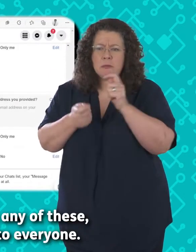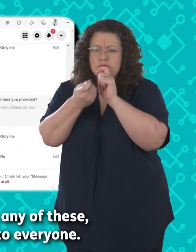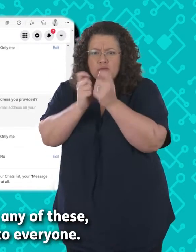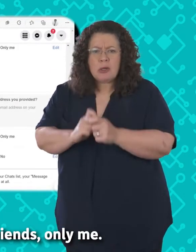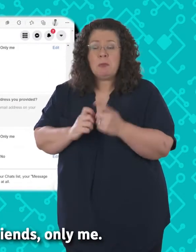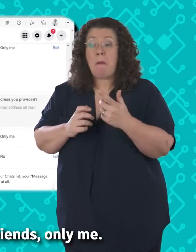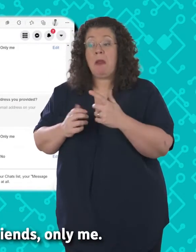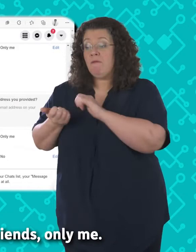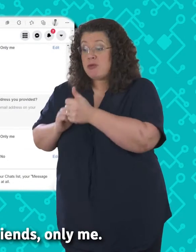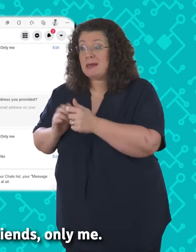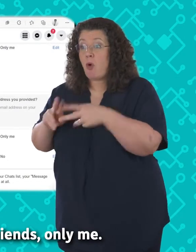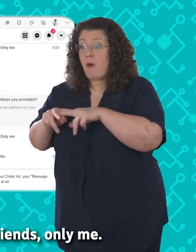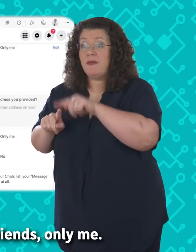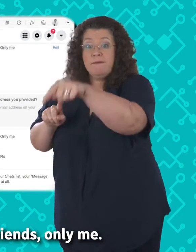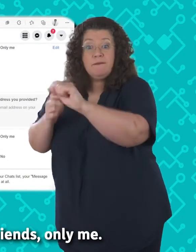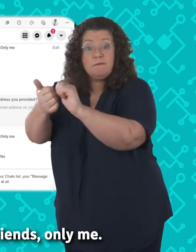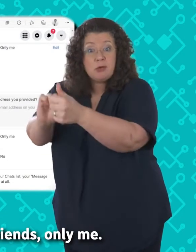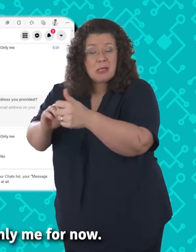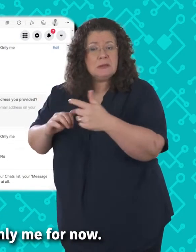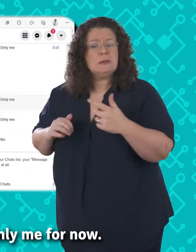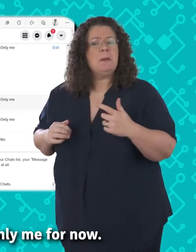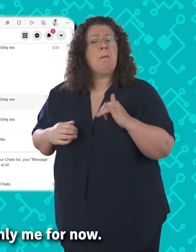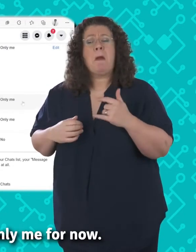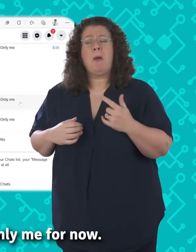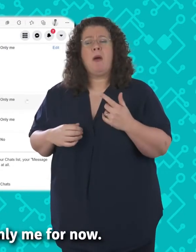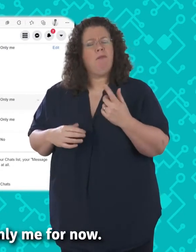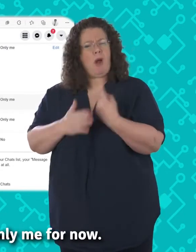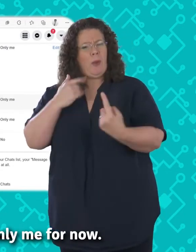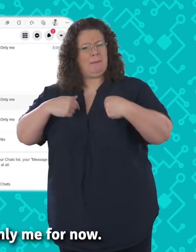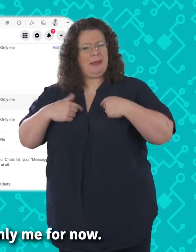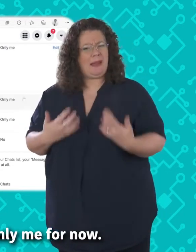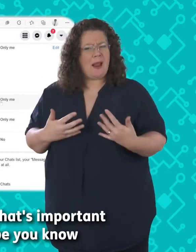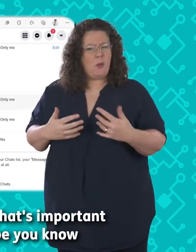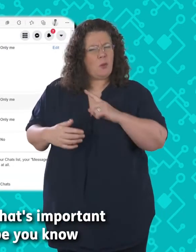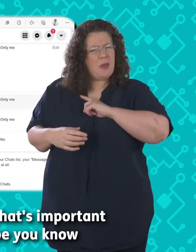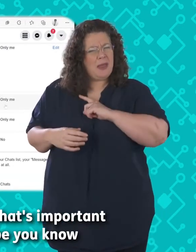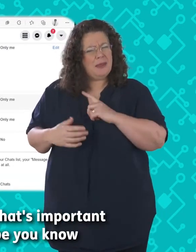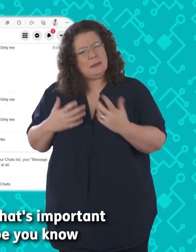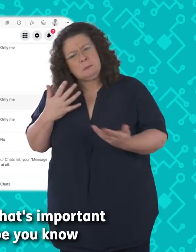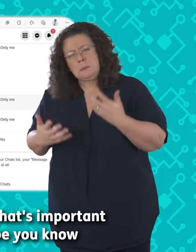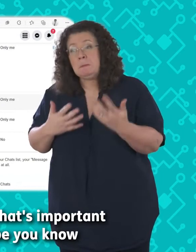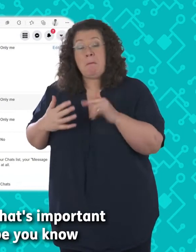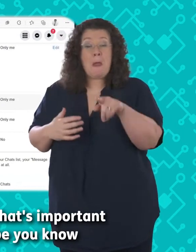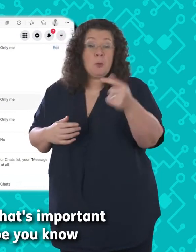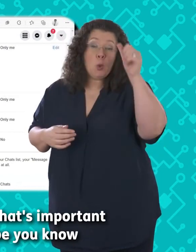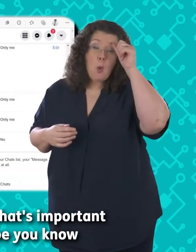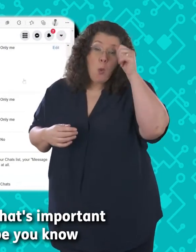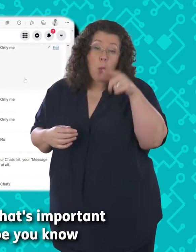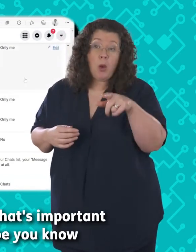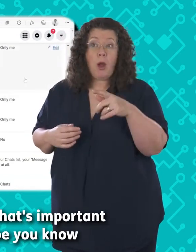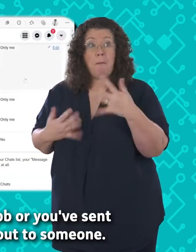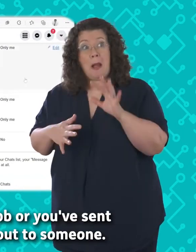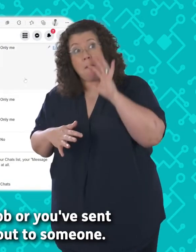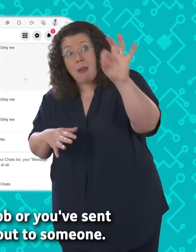it to everyone, friends of friends, friends, or only me. I'm going to leave it as only me for now. But the reason why that's important is because